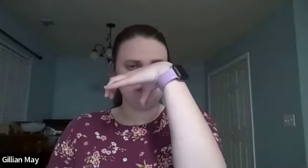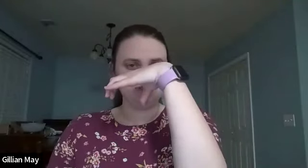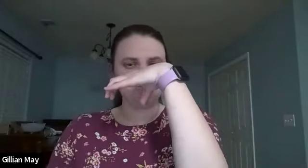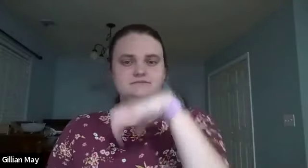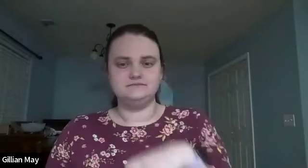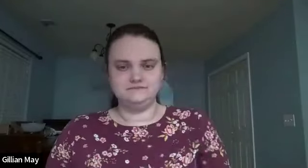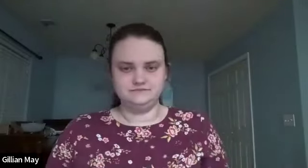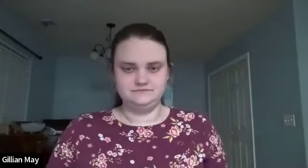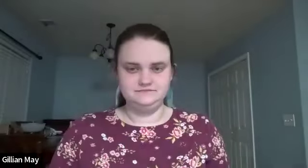strange. And